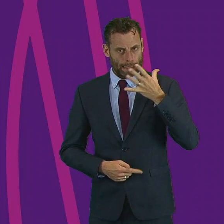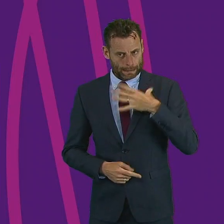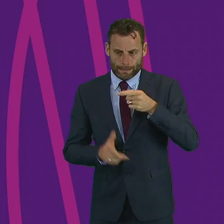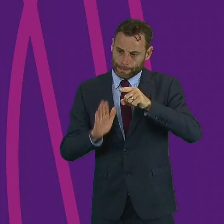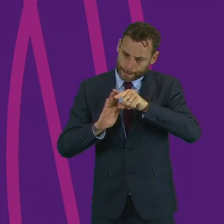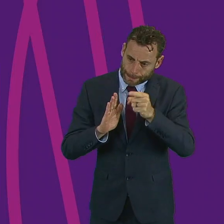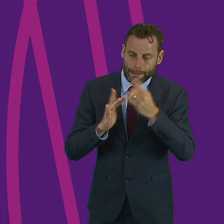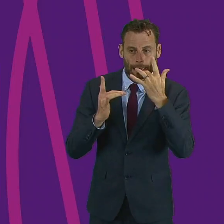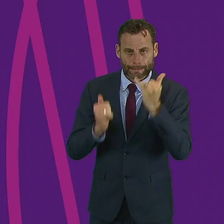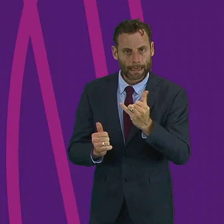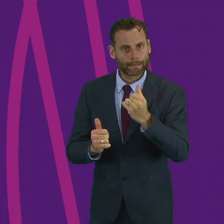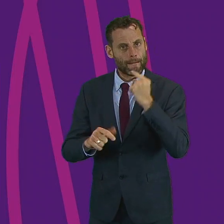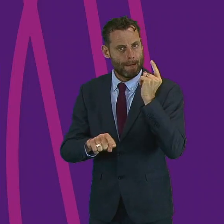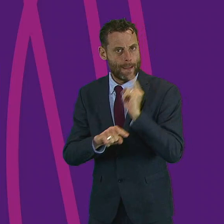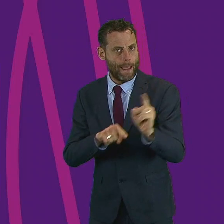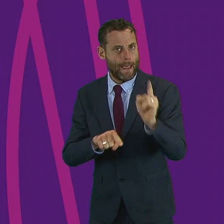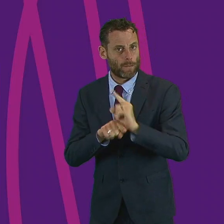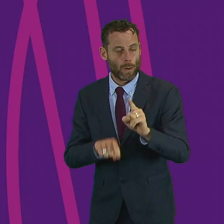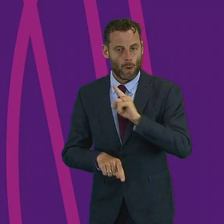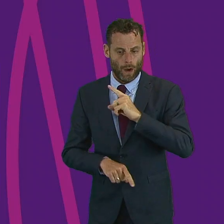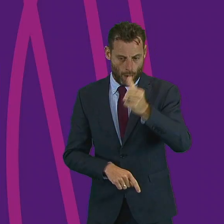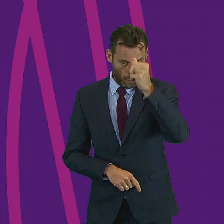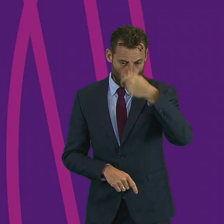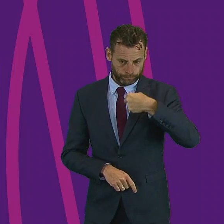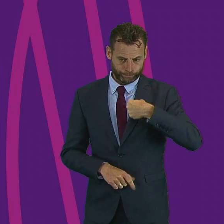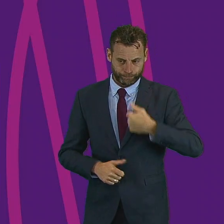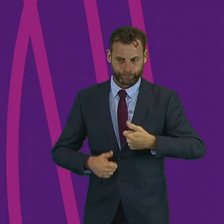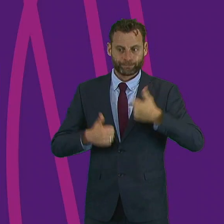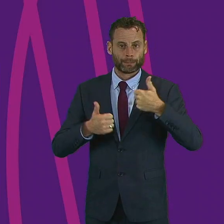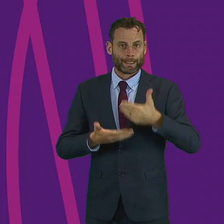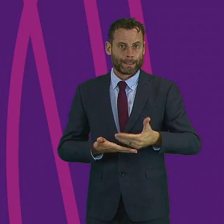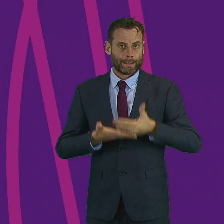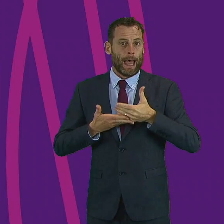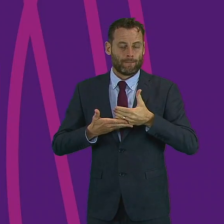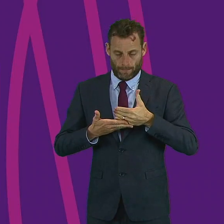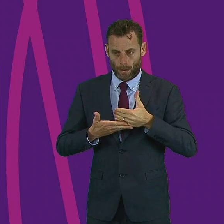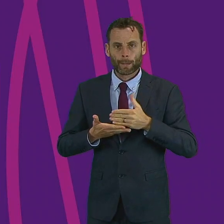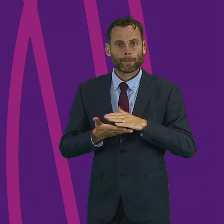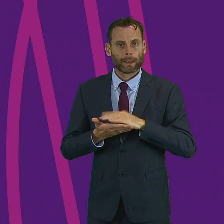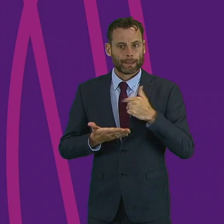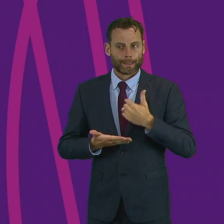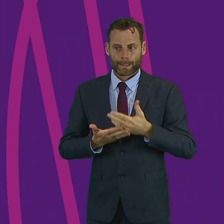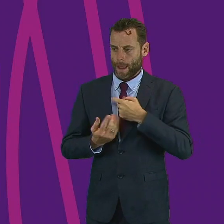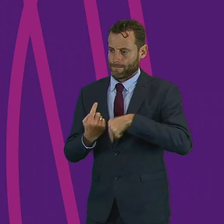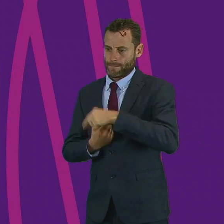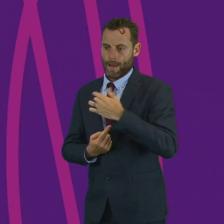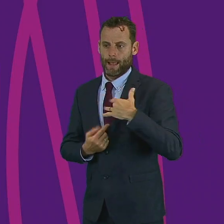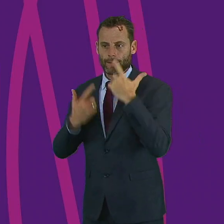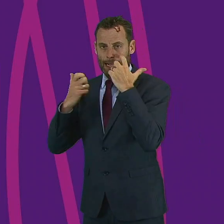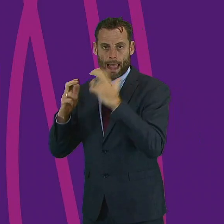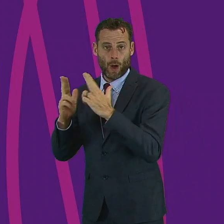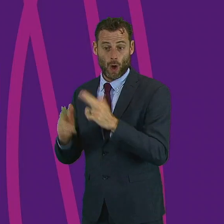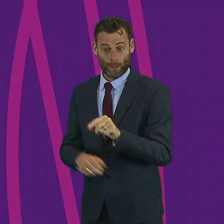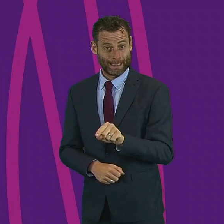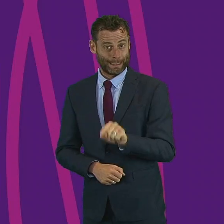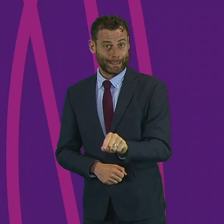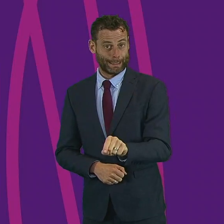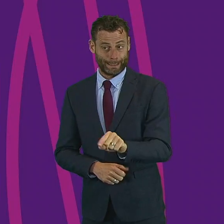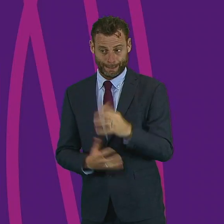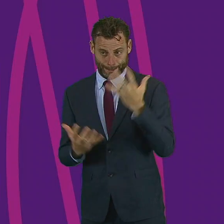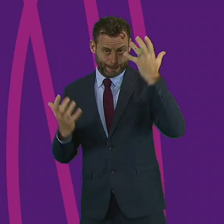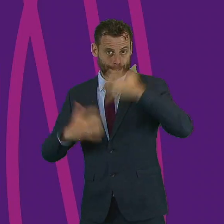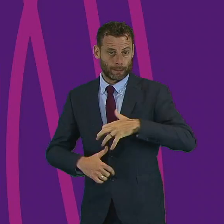is resilient and capable of continuing to work well as we go into what is going to be a difficult winter period. And I